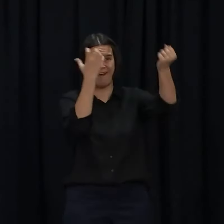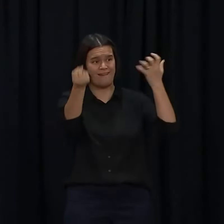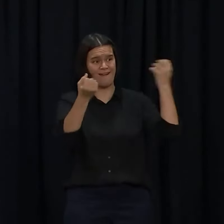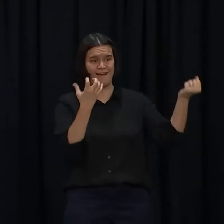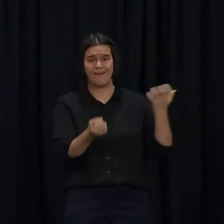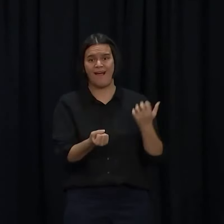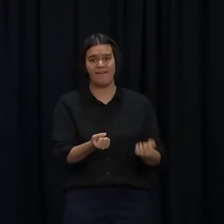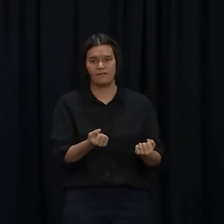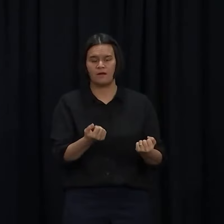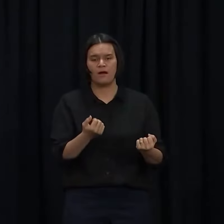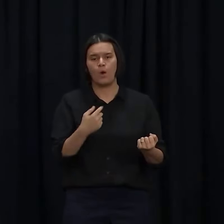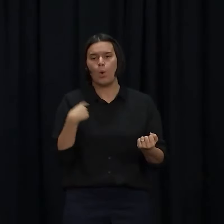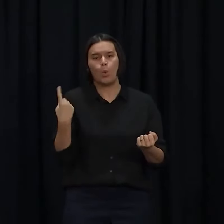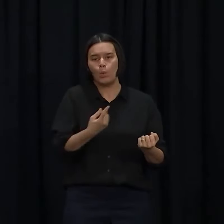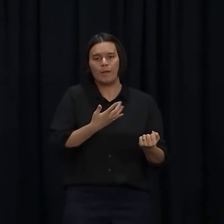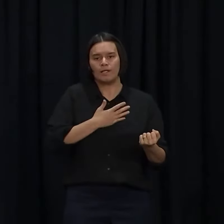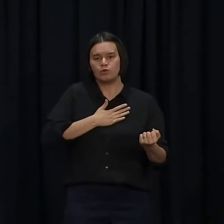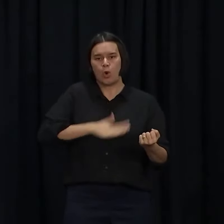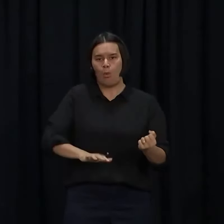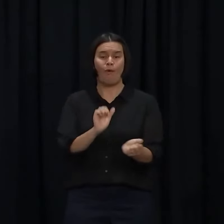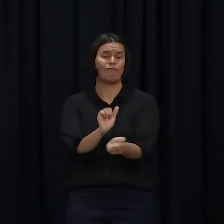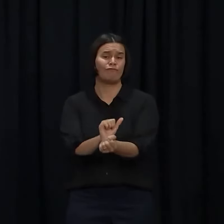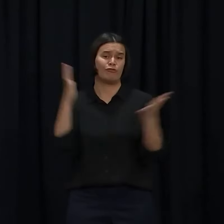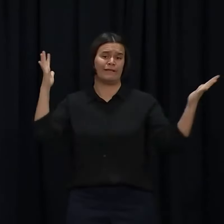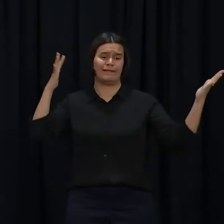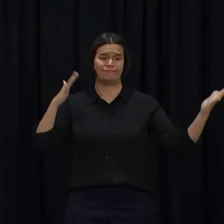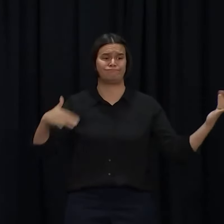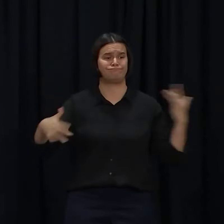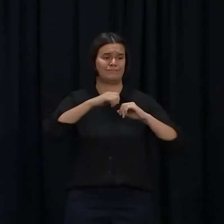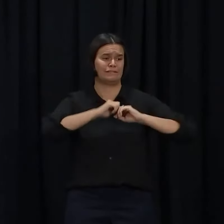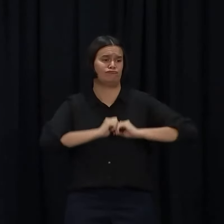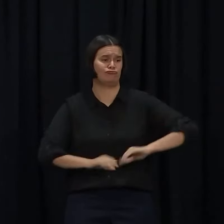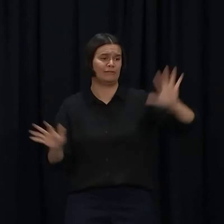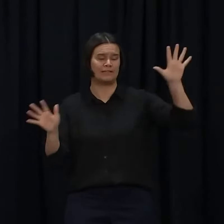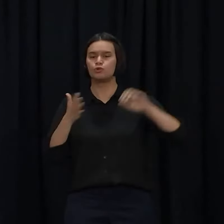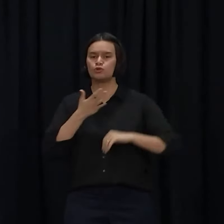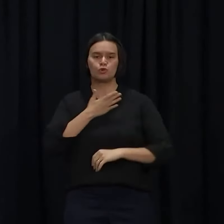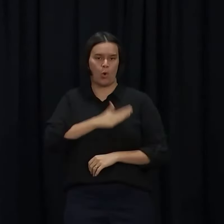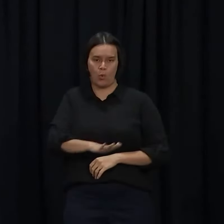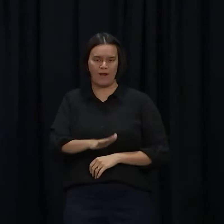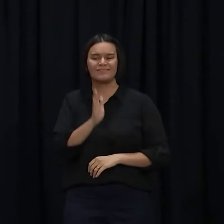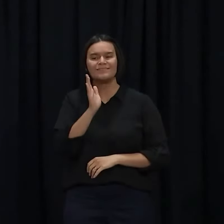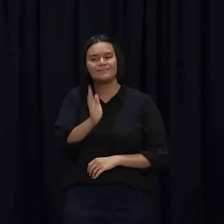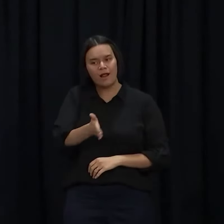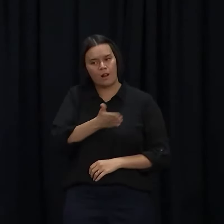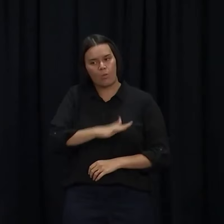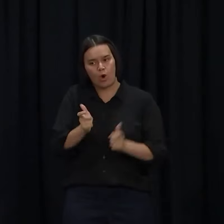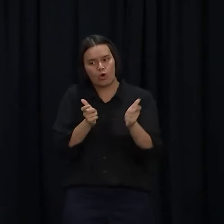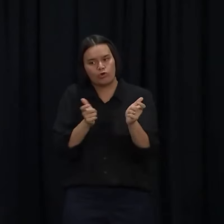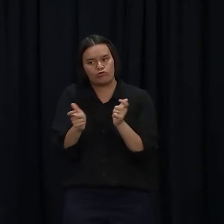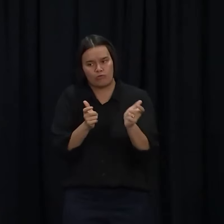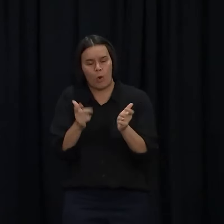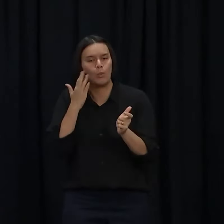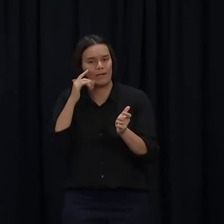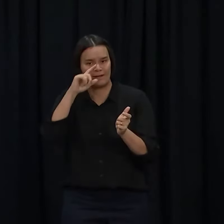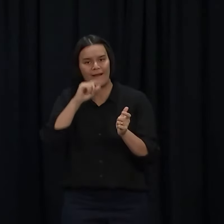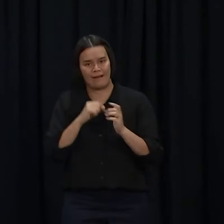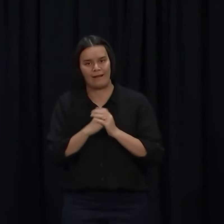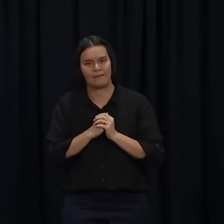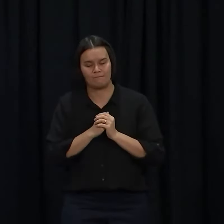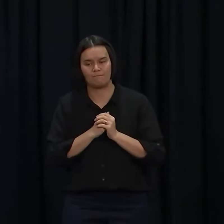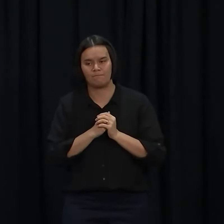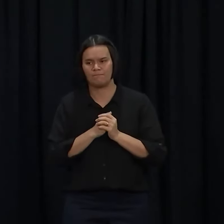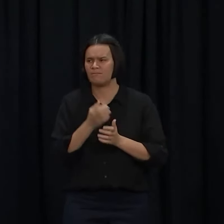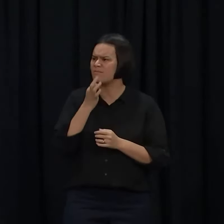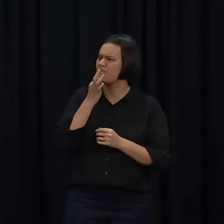that are being seeded, because it's our view that that's what's seen a large and significant scale of outbreaks overseas. Brought forward, for example,